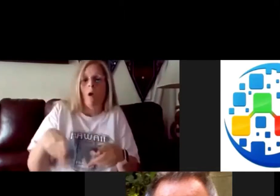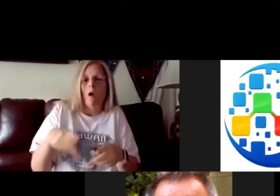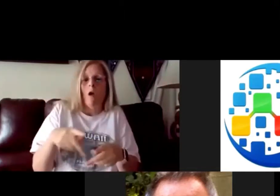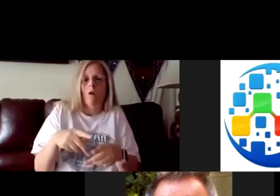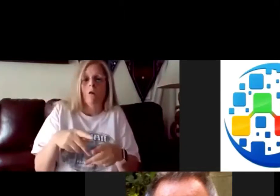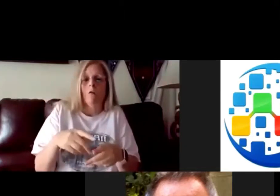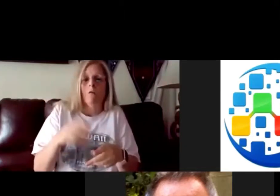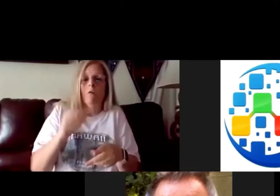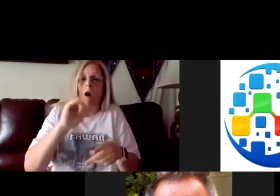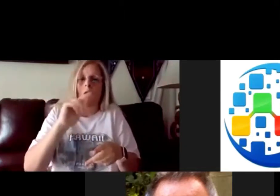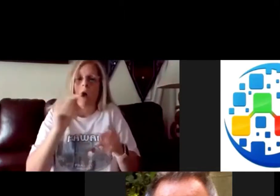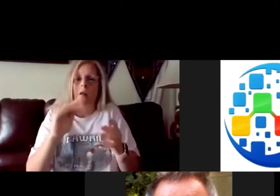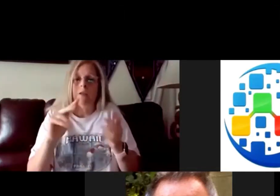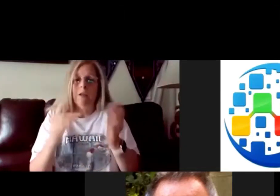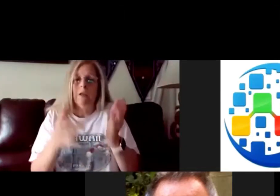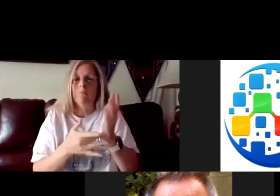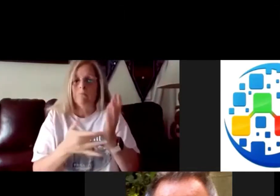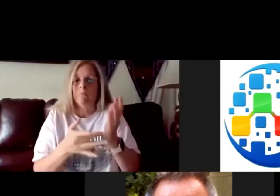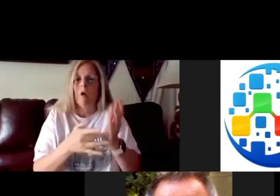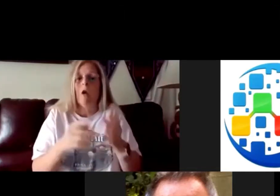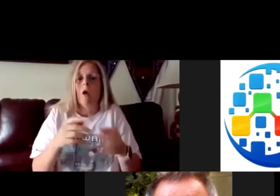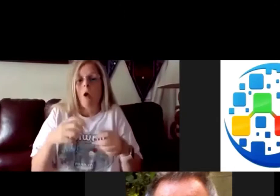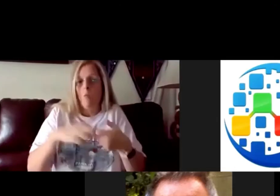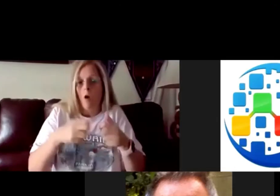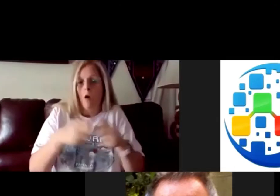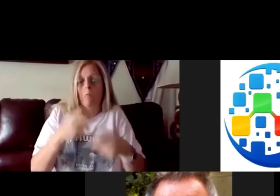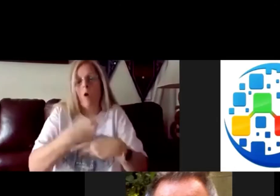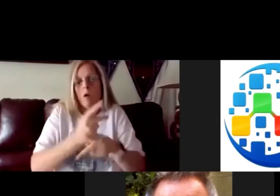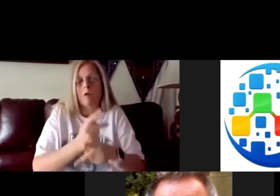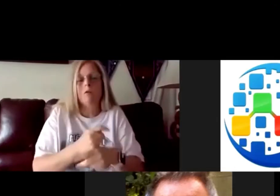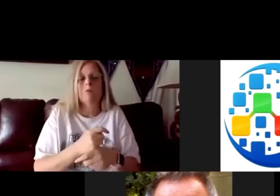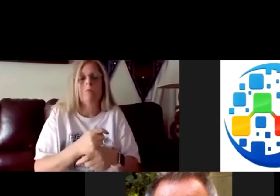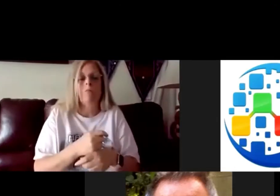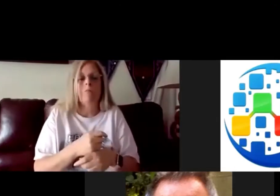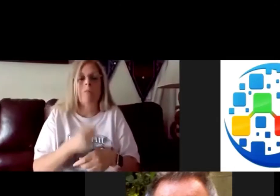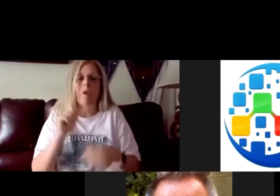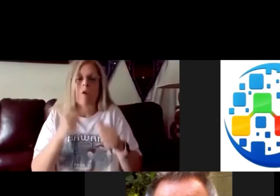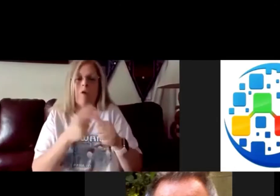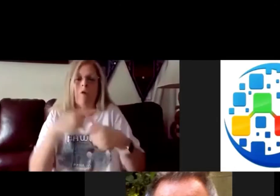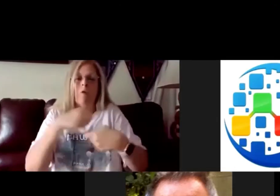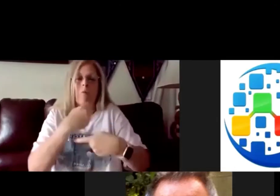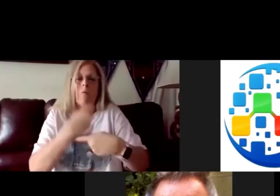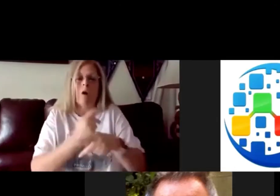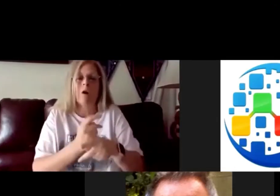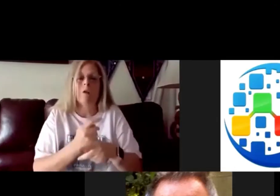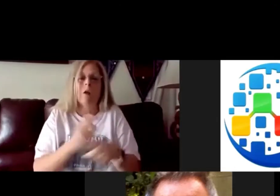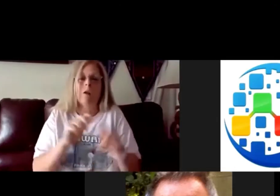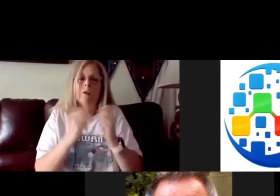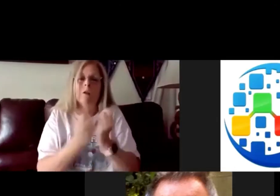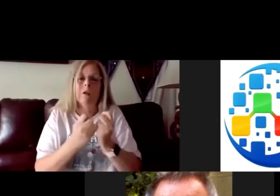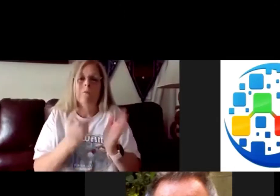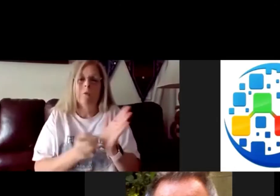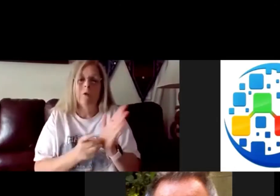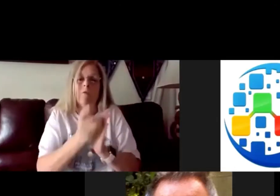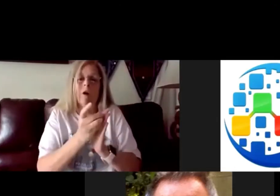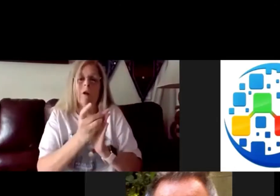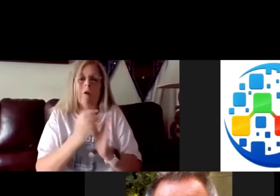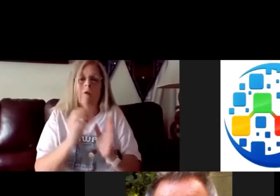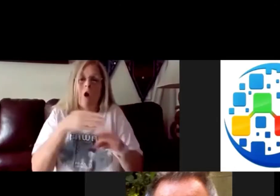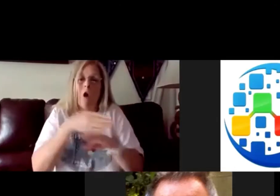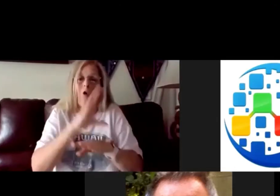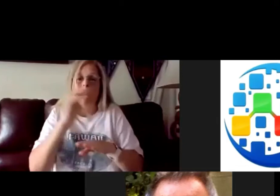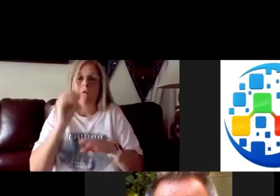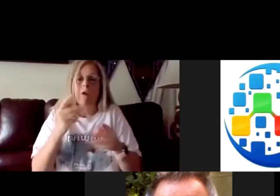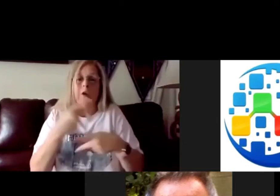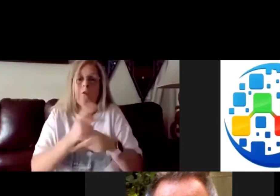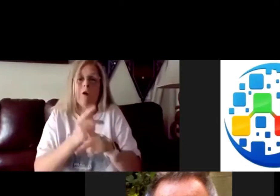IT products, informational technology products. The first product that Ash and his team developed, and there are over 50 products right now, was